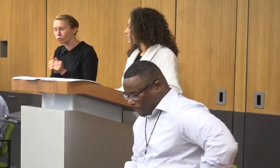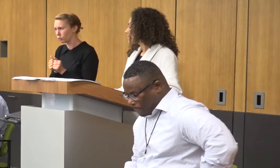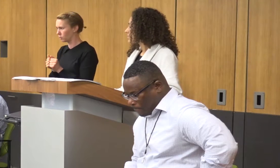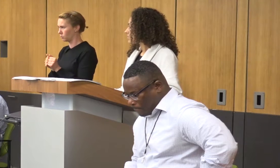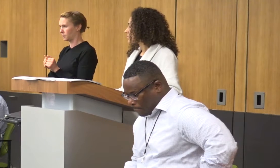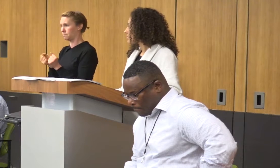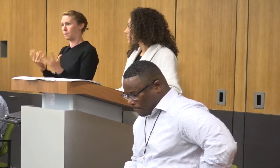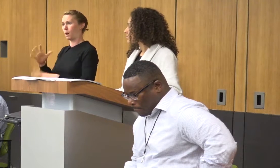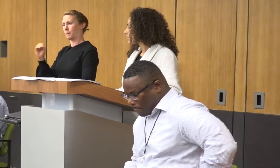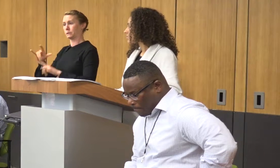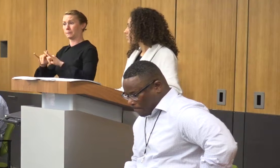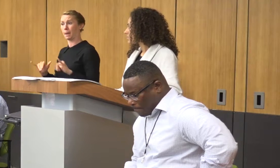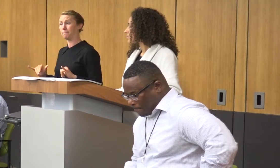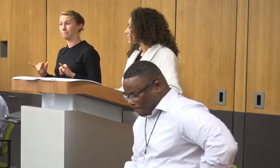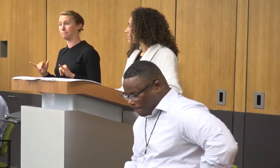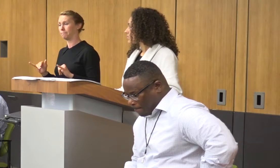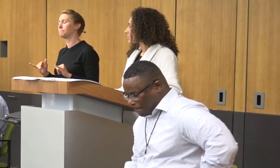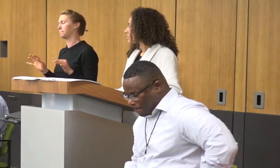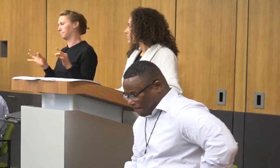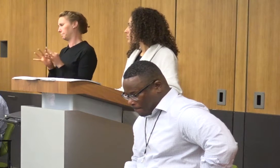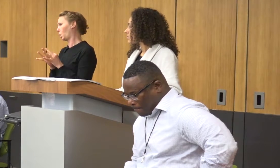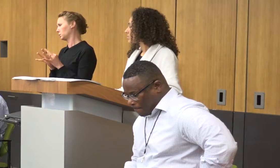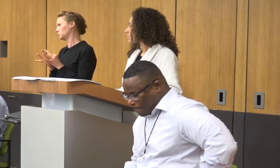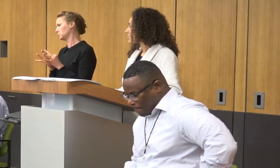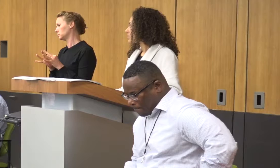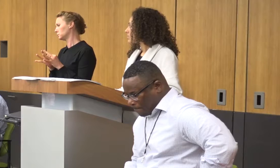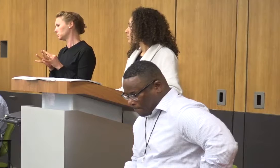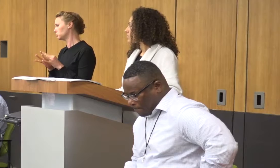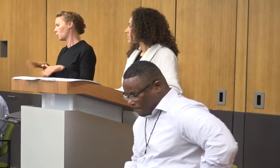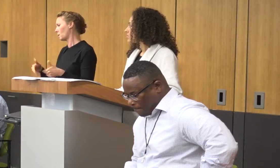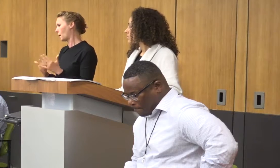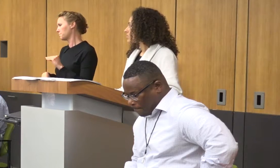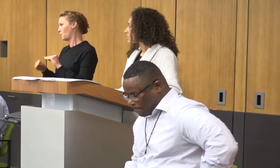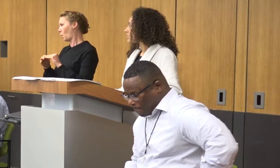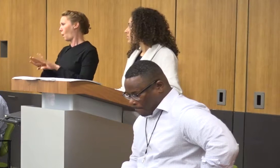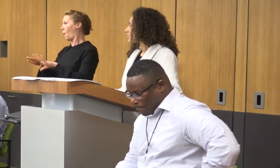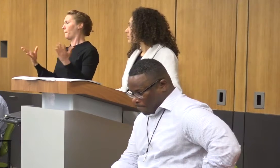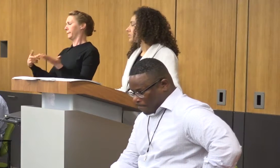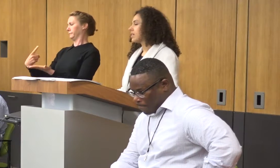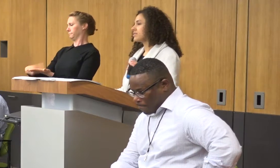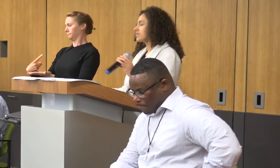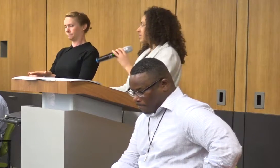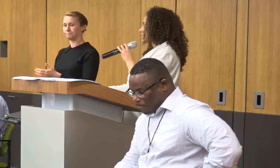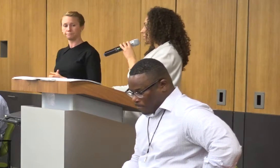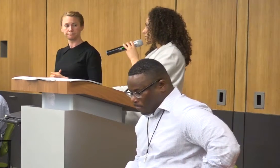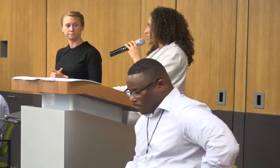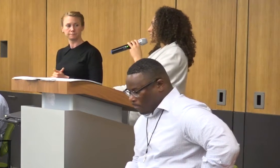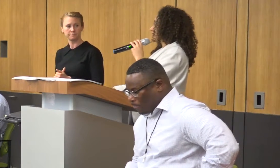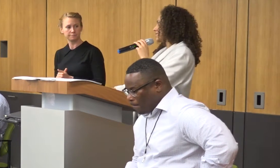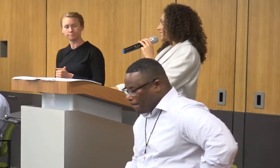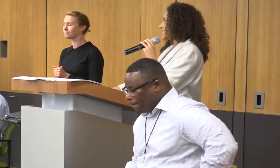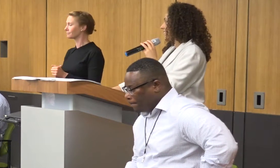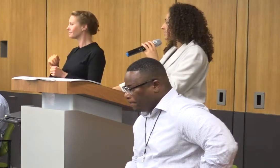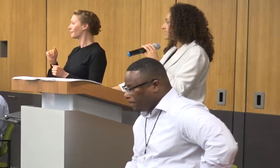multiple companies. I think that's the most important thing, is allowing that and giving more of a bigger forum to multiple voices. Coalition